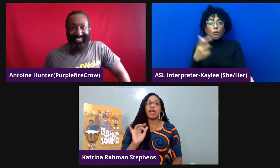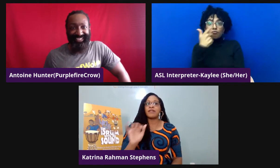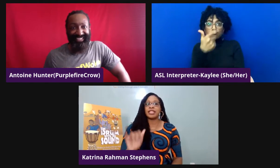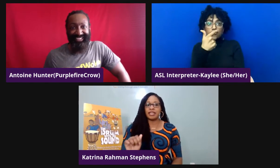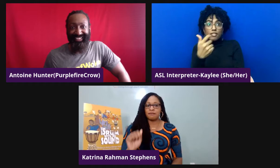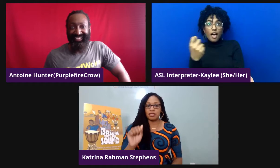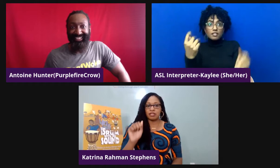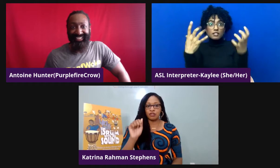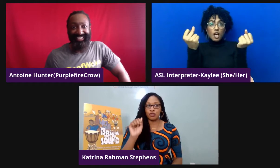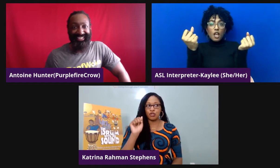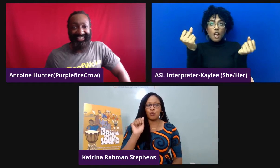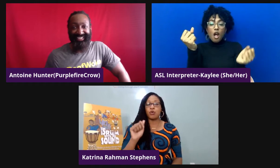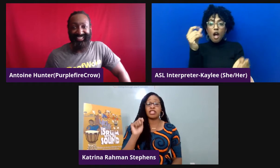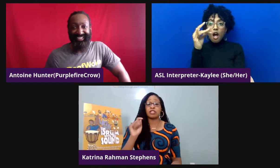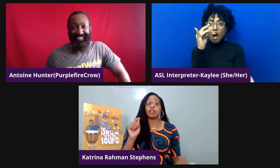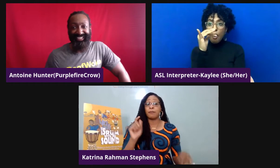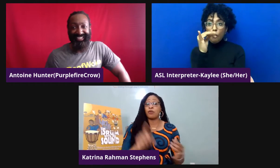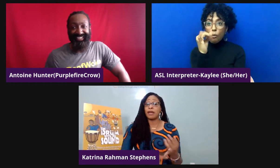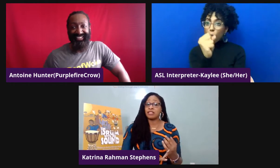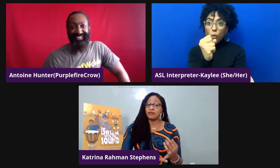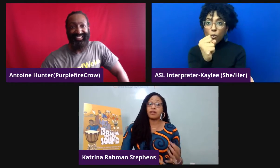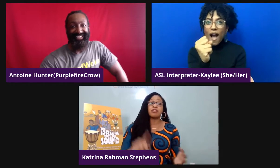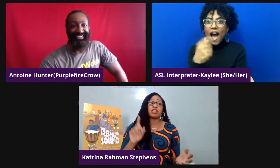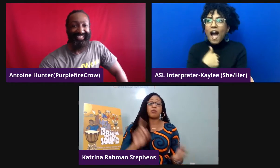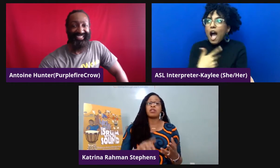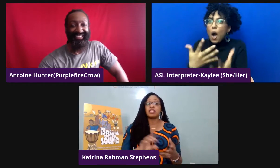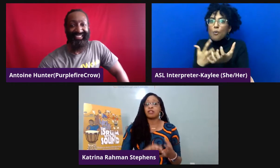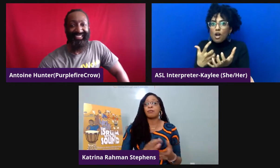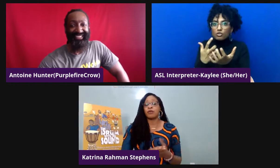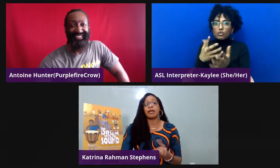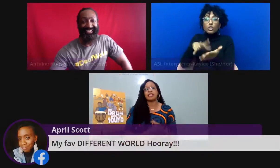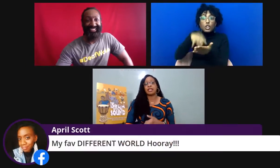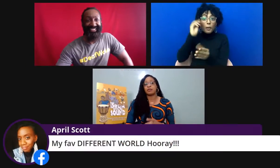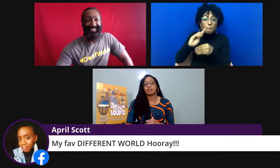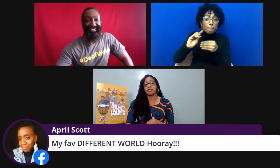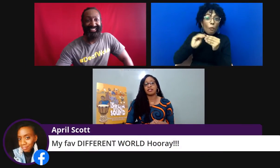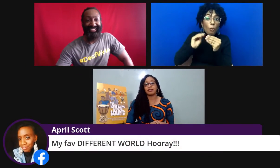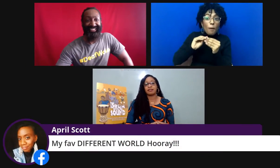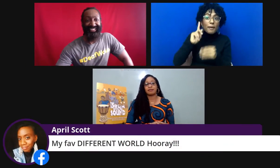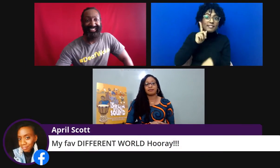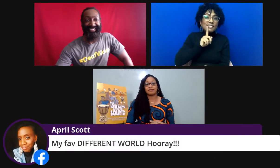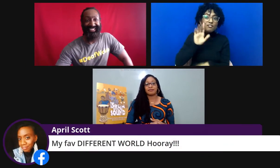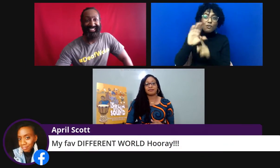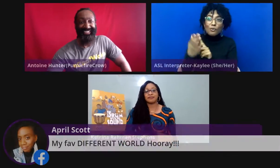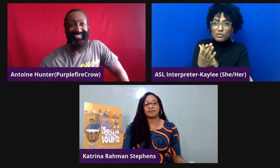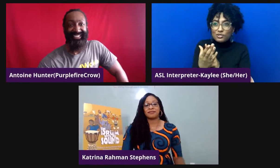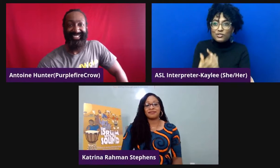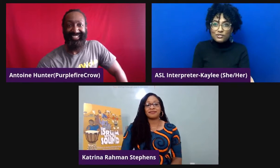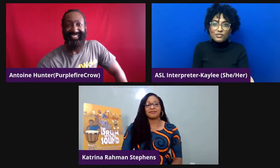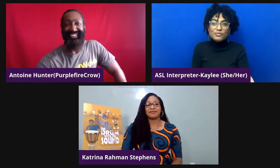what gravitated me to wanting to learn more about deaf culture and wanted to learn more about the language.